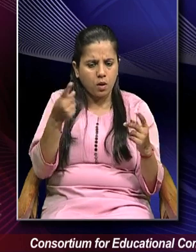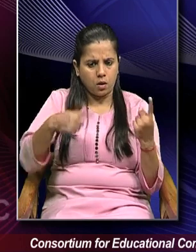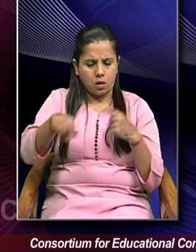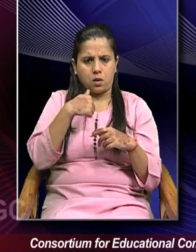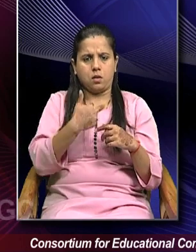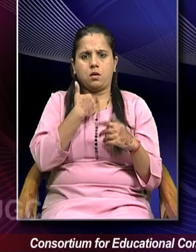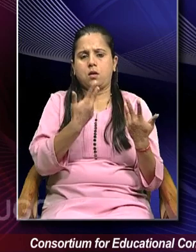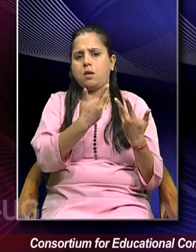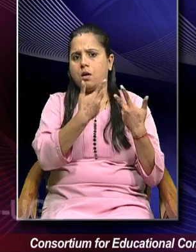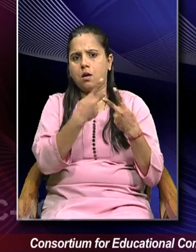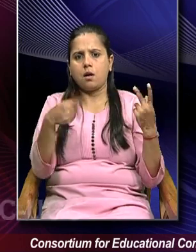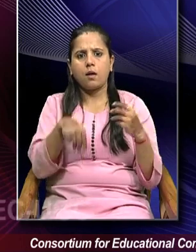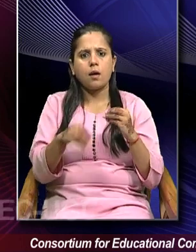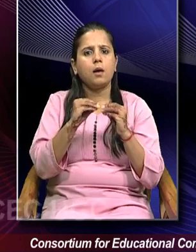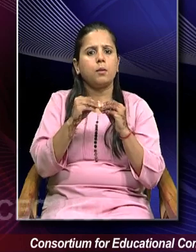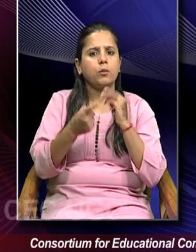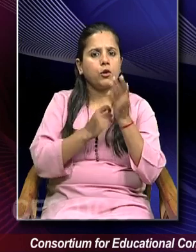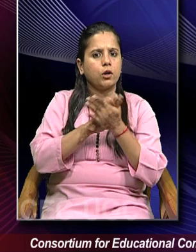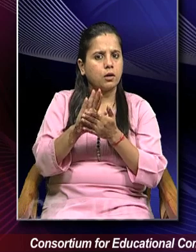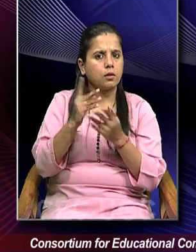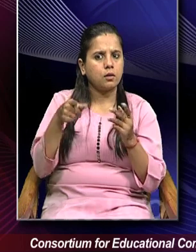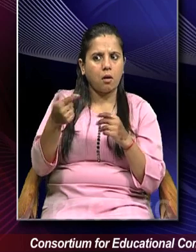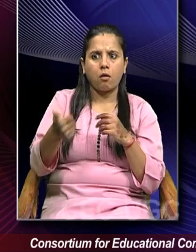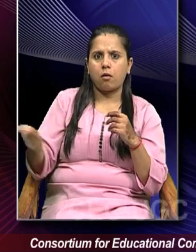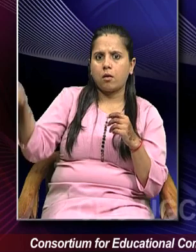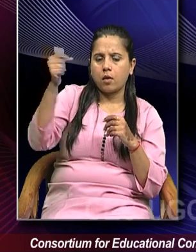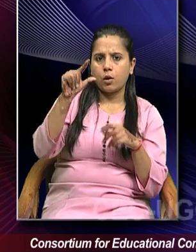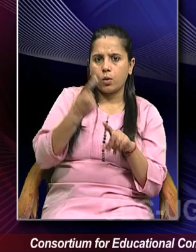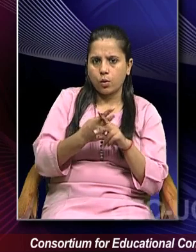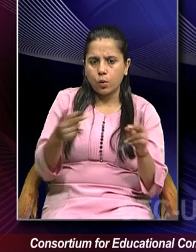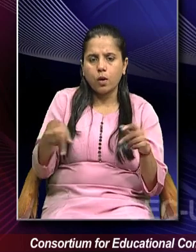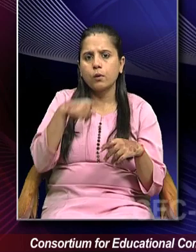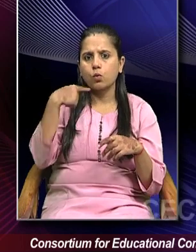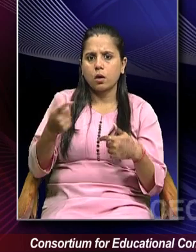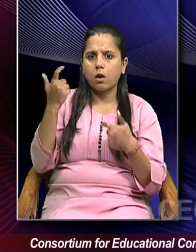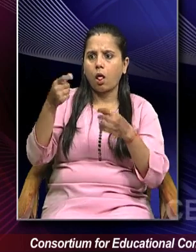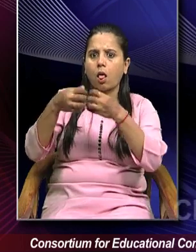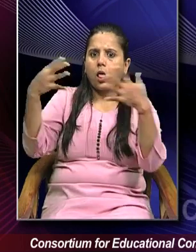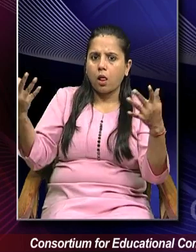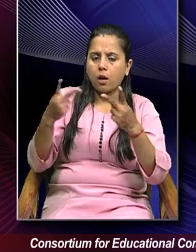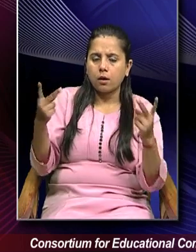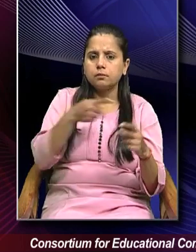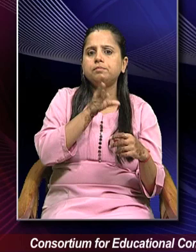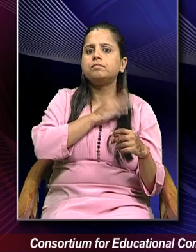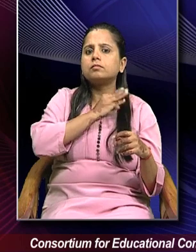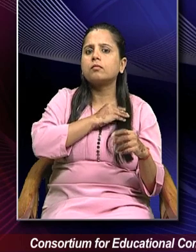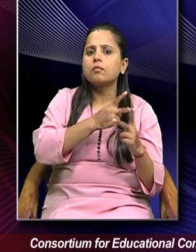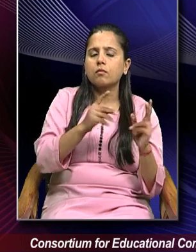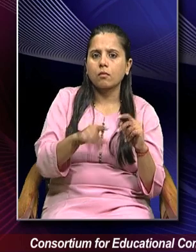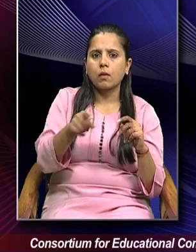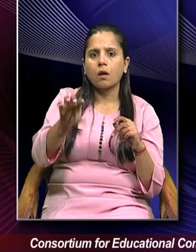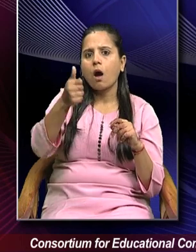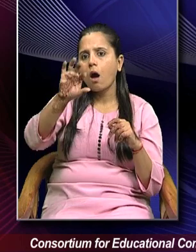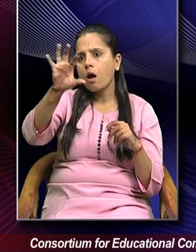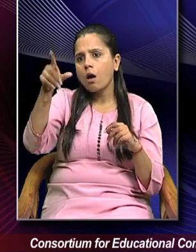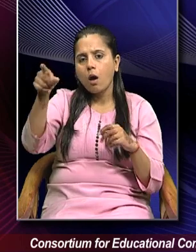and threatened by the British naval supremacy and by a large scale Russian military expansion. So, it was the fear of the other nations